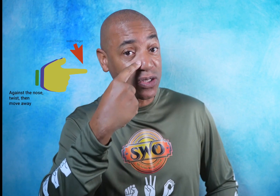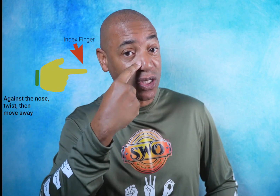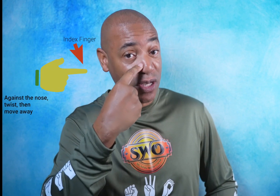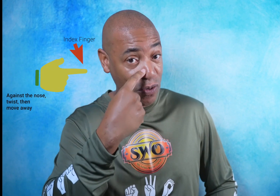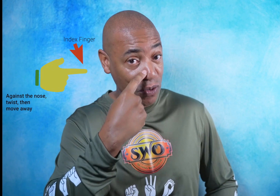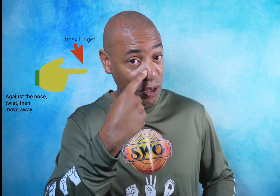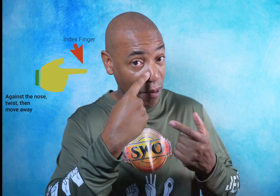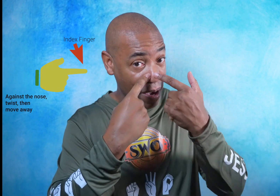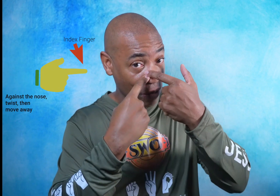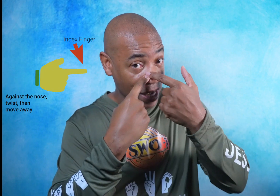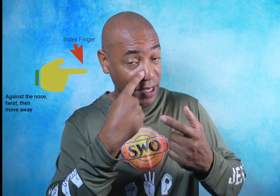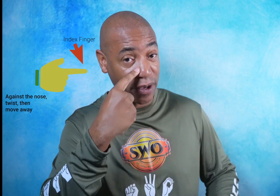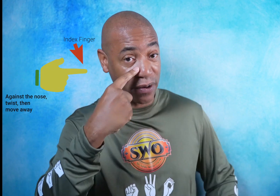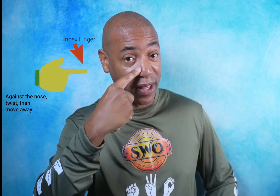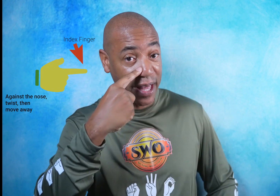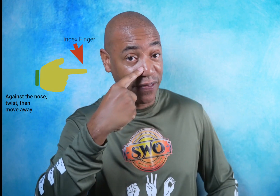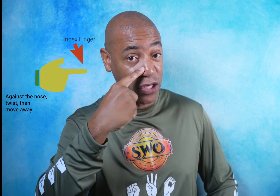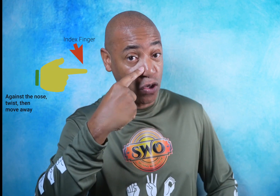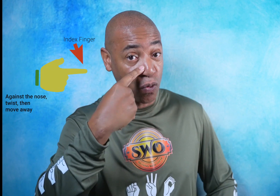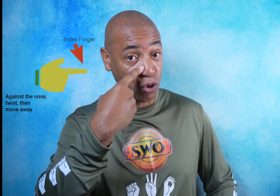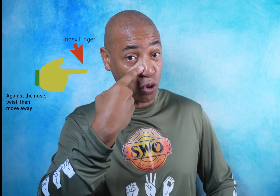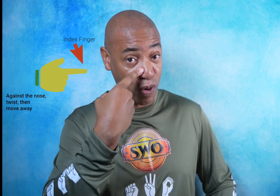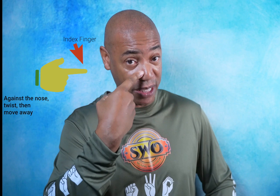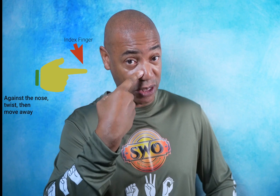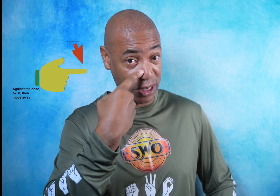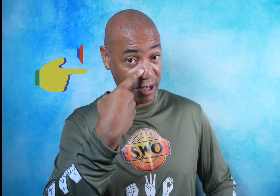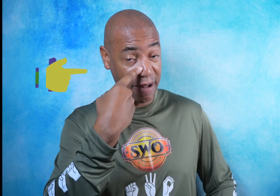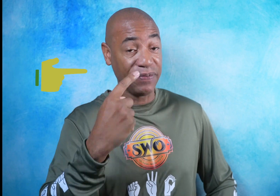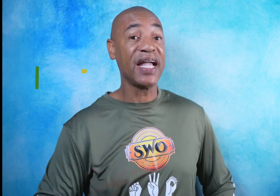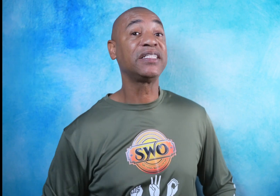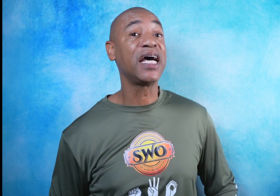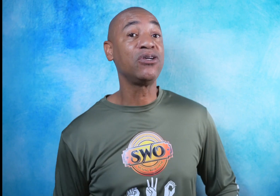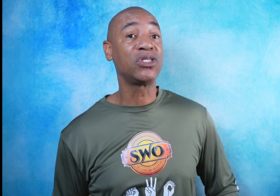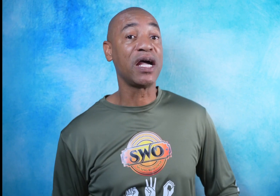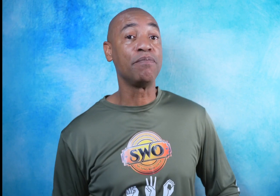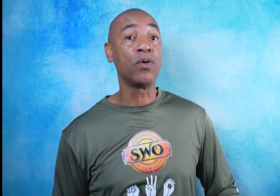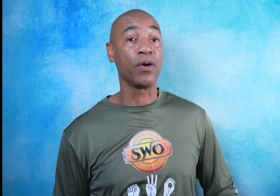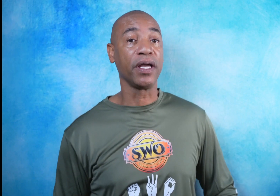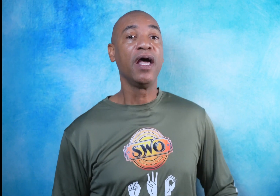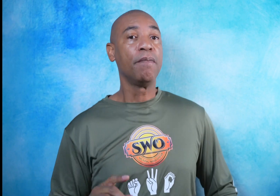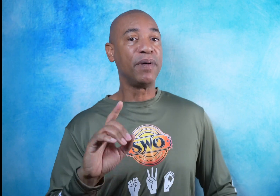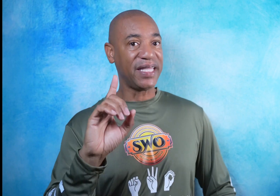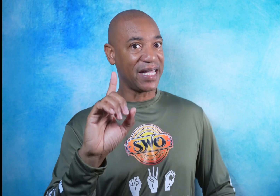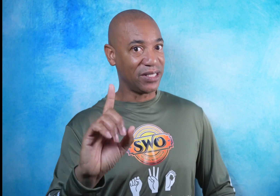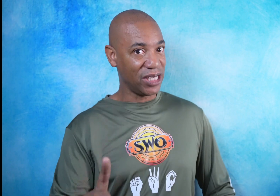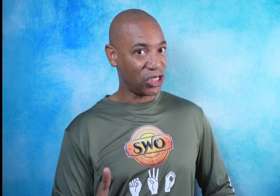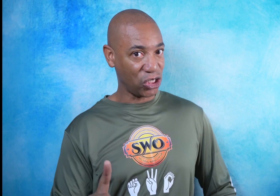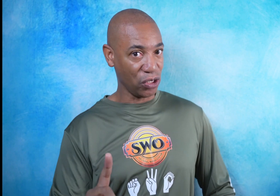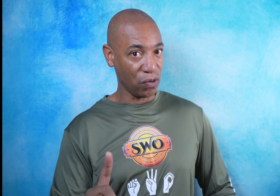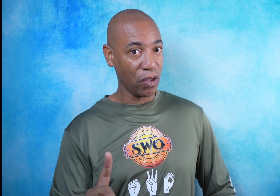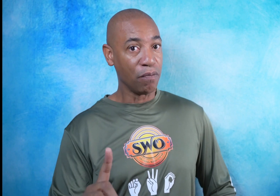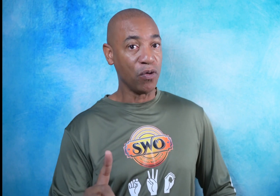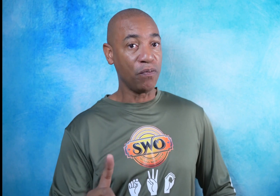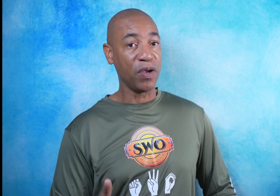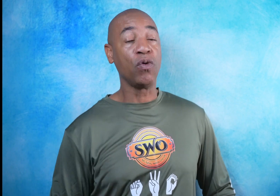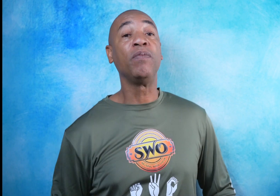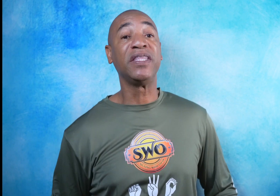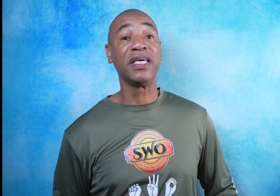the nose, about right here, then you will twist. That is how you sign boring, but that additional movement will be